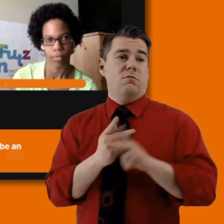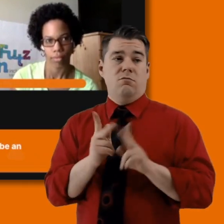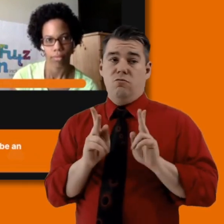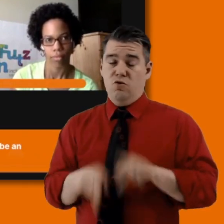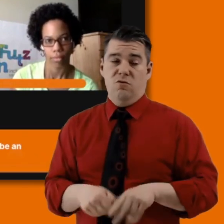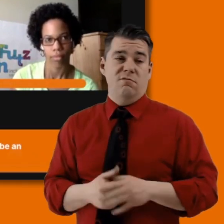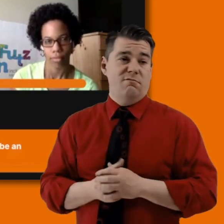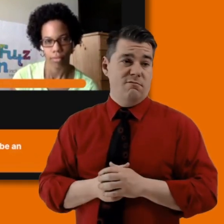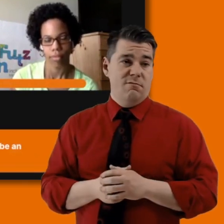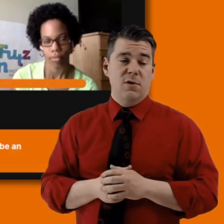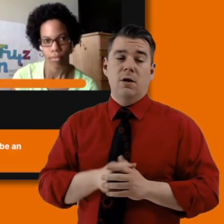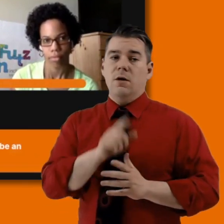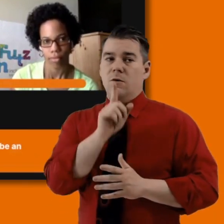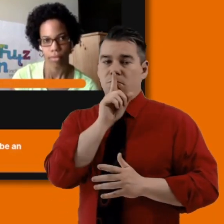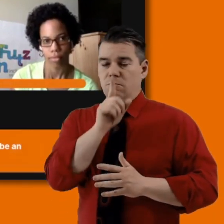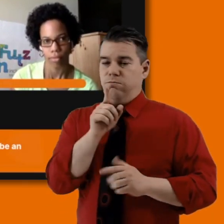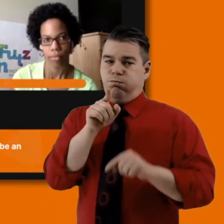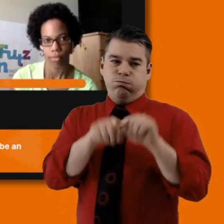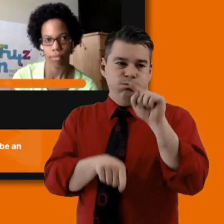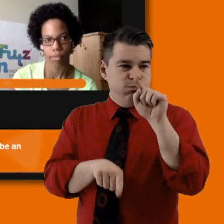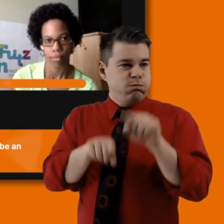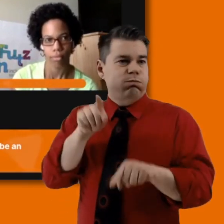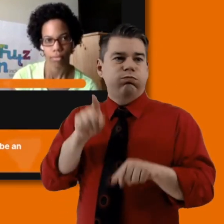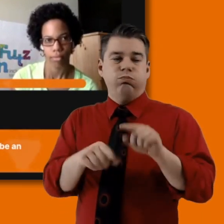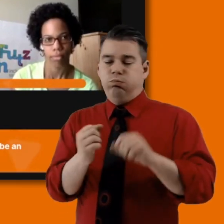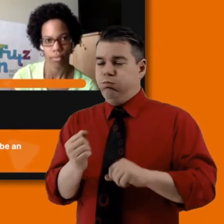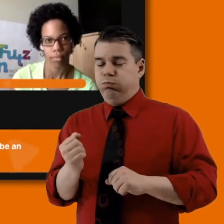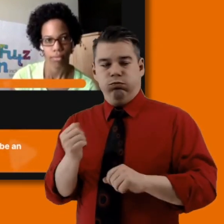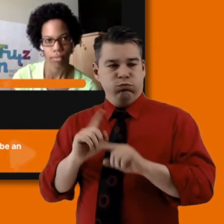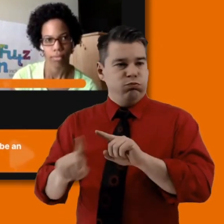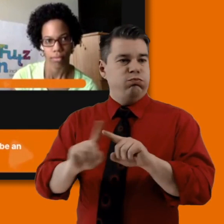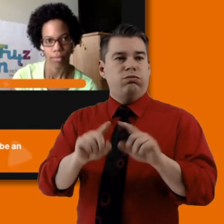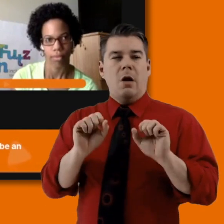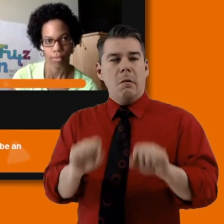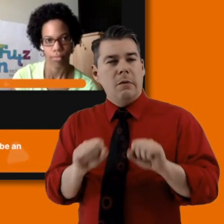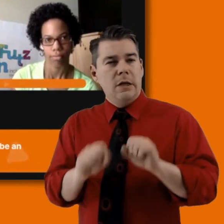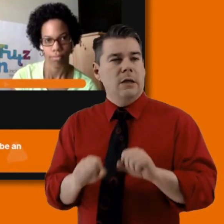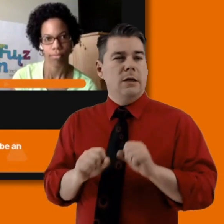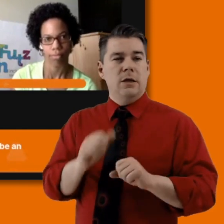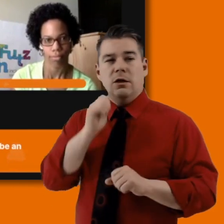person. It's really everybody, every ability, every race,